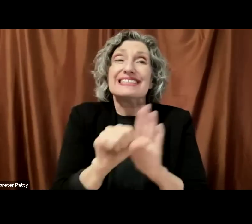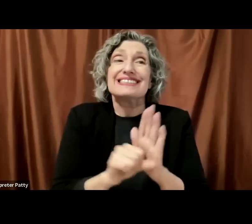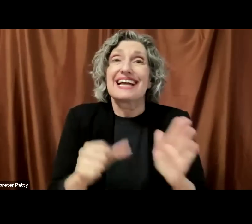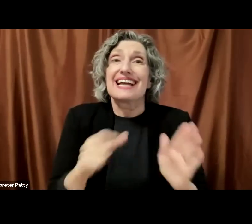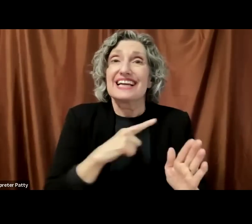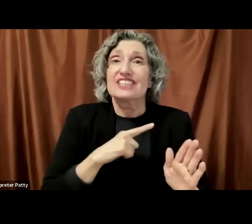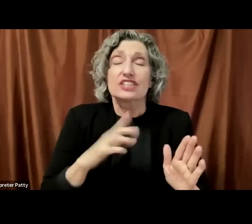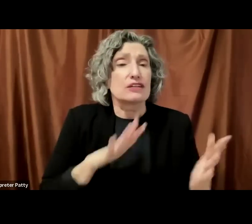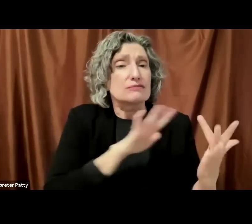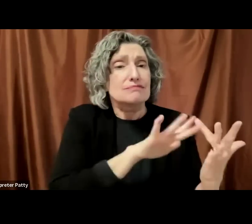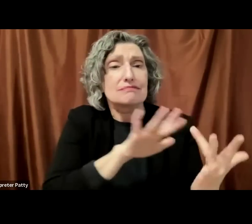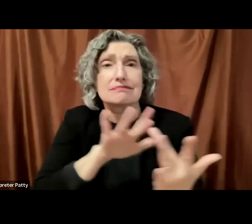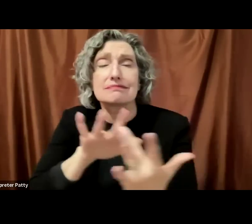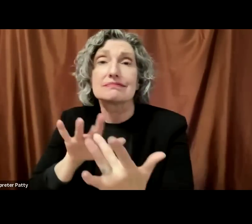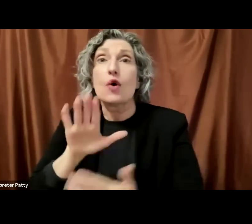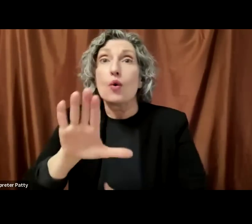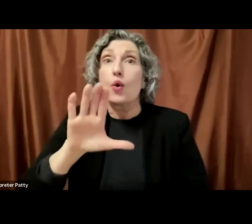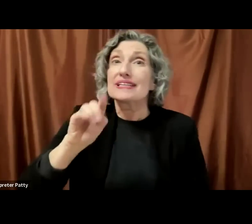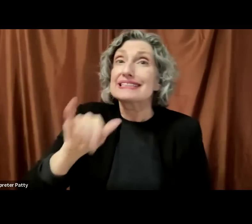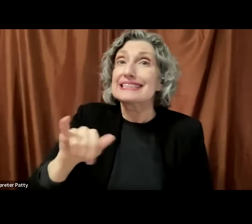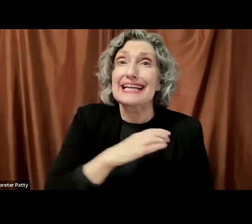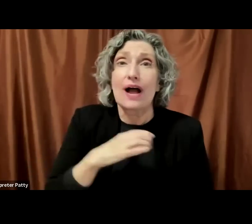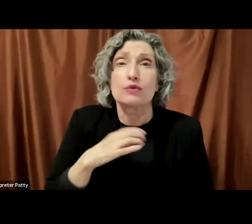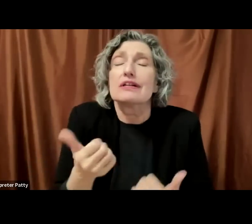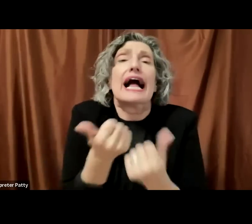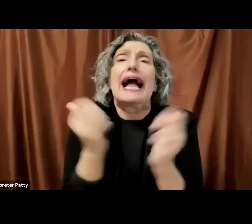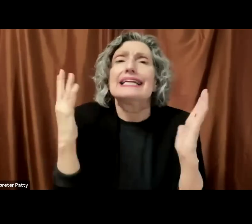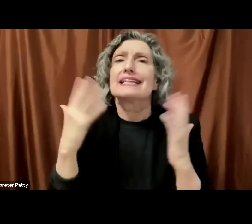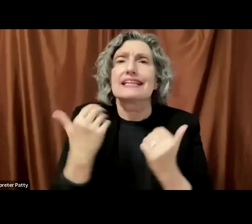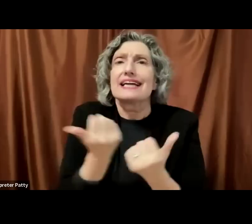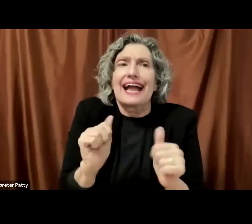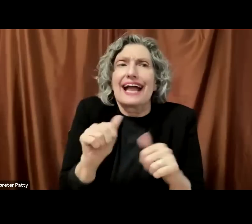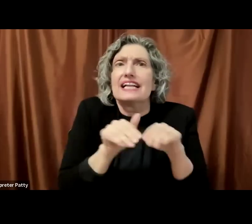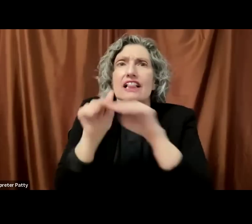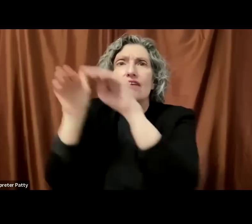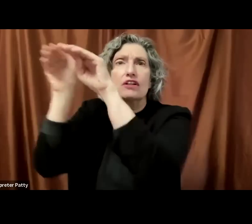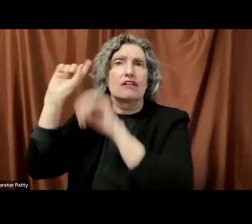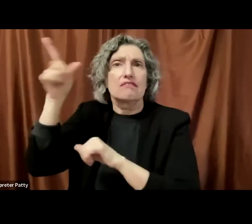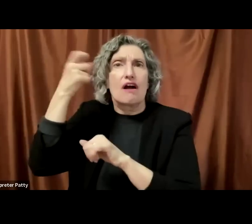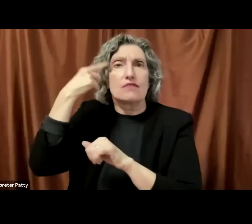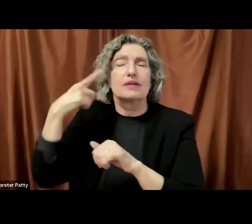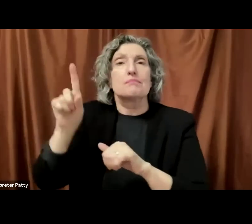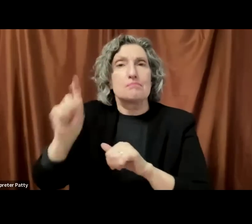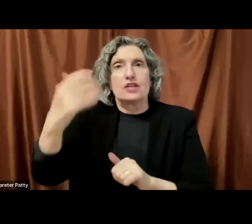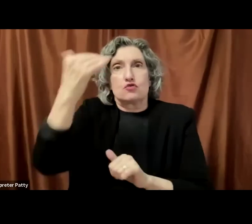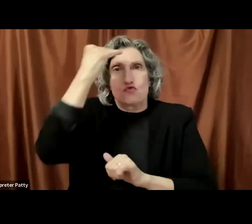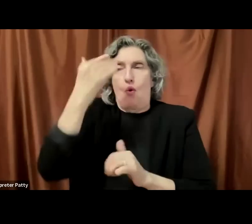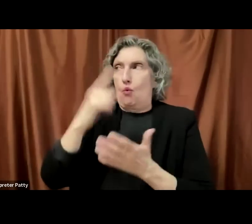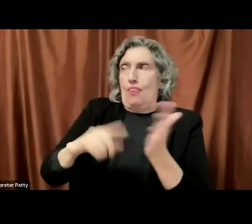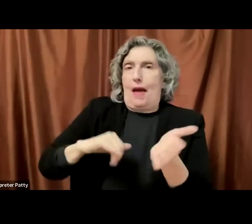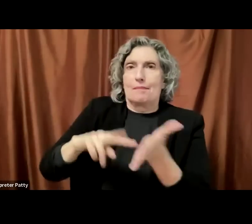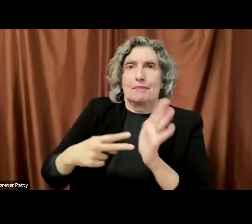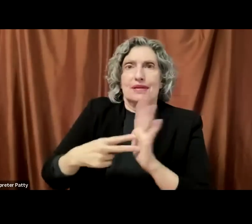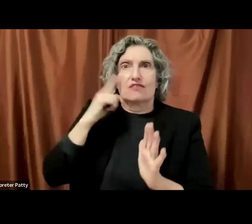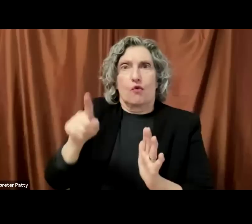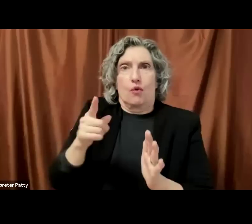well and your city council. You know, all the levels of government really play into this, and they need to know what's happening in their community